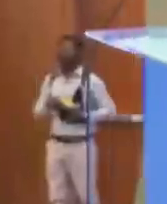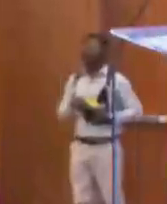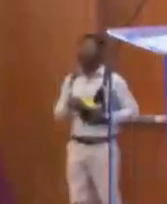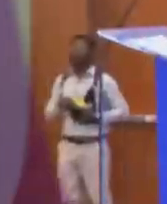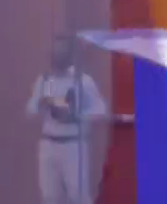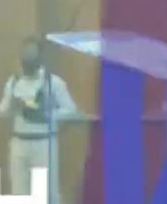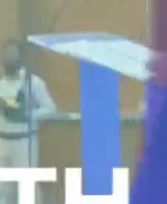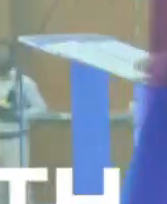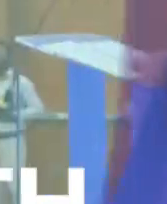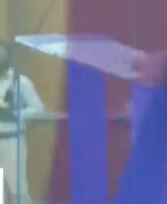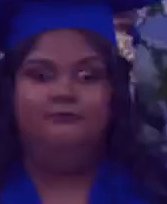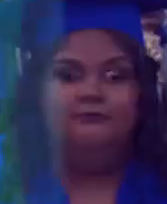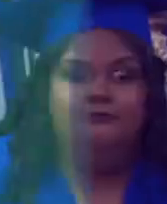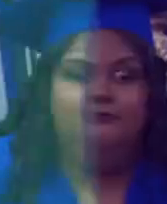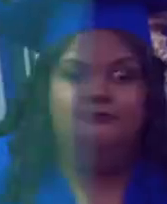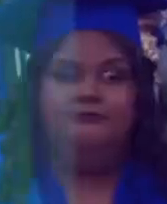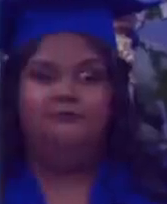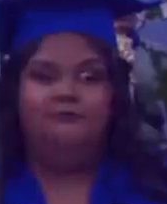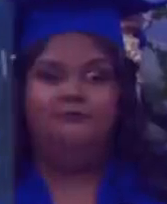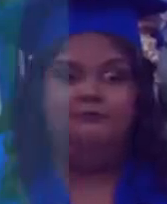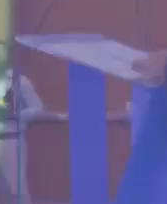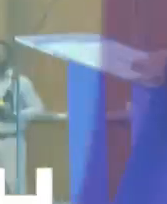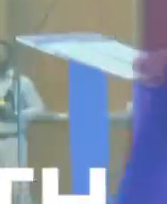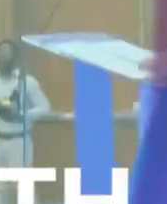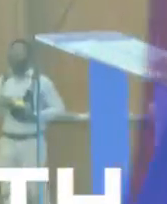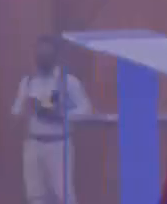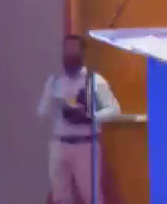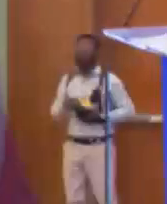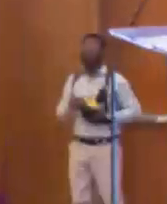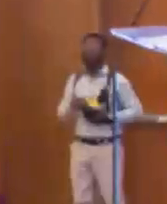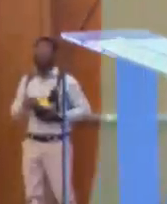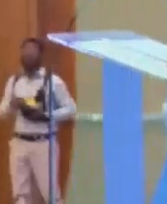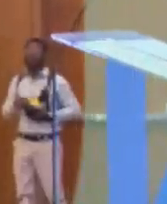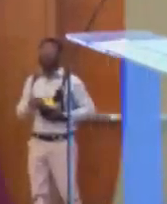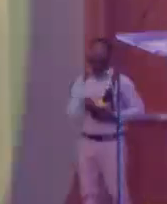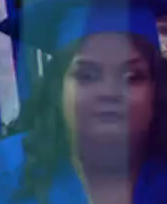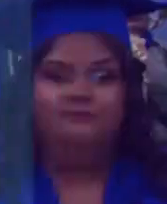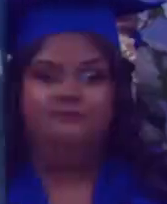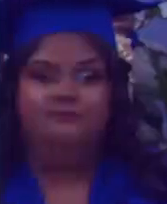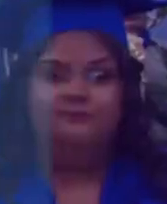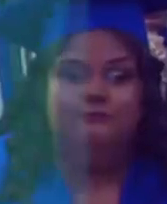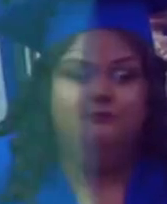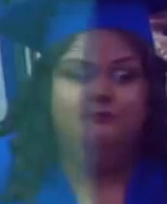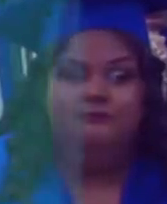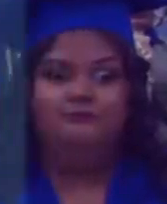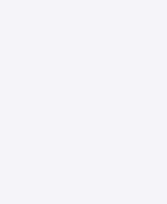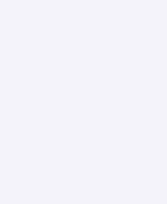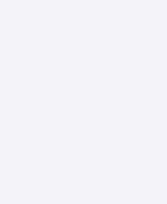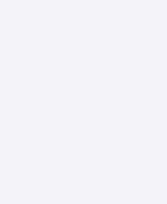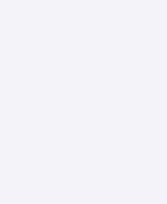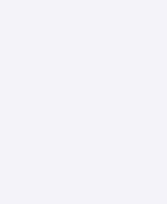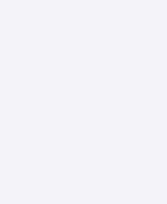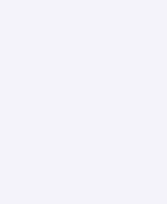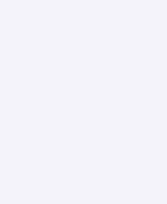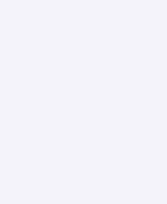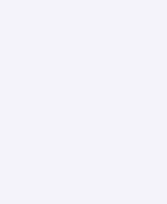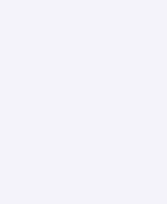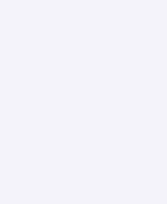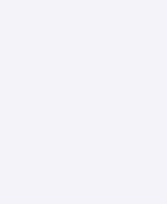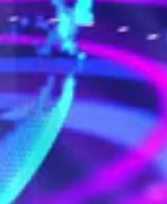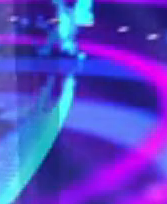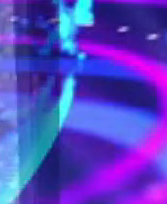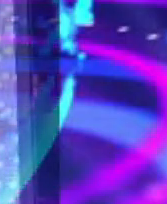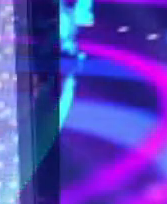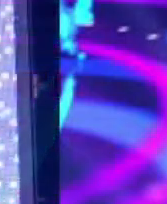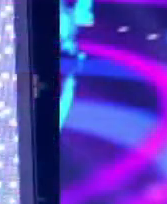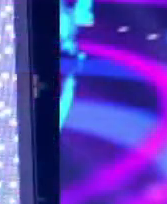You're tuned into the Ministry of Health's Week in Review. Coming up, we'll take you through the key highlights and major developments from the past